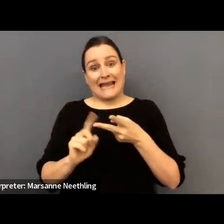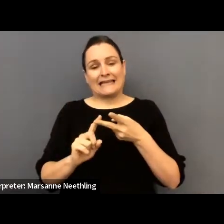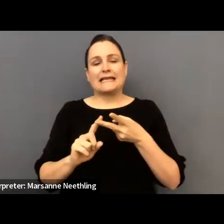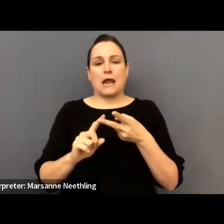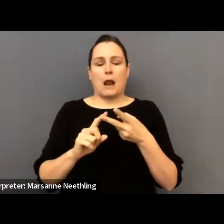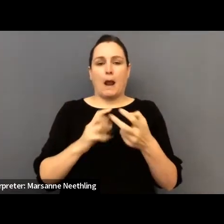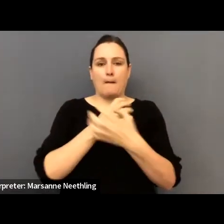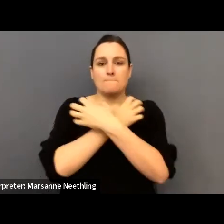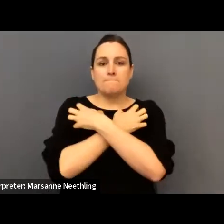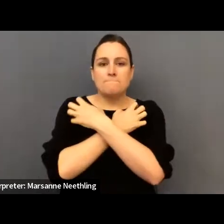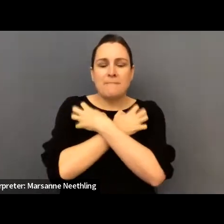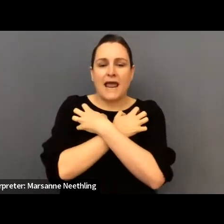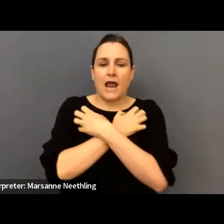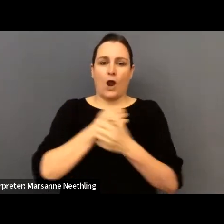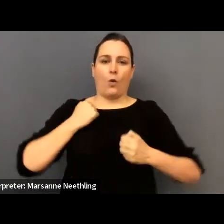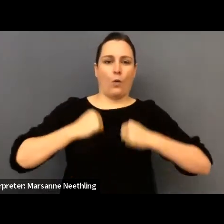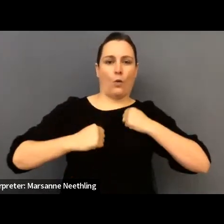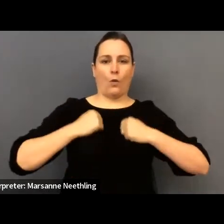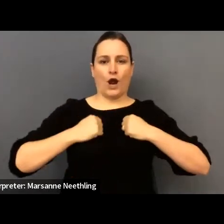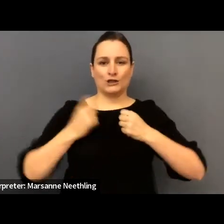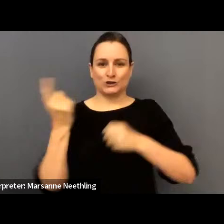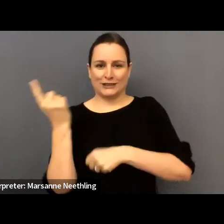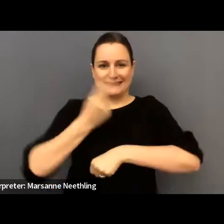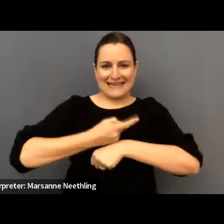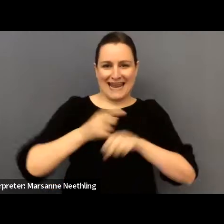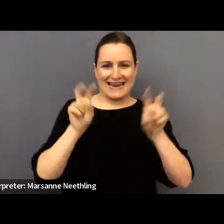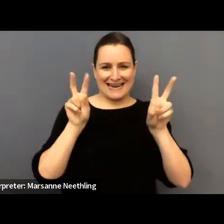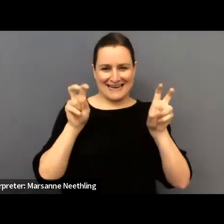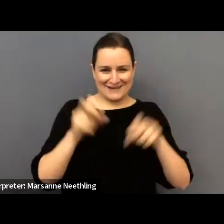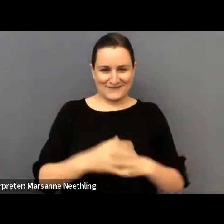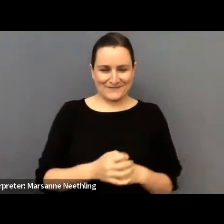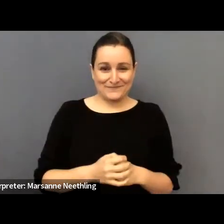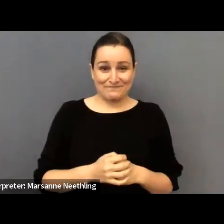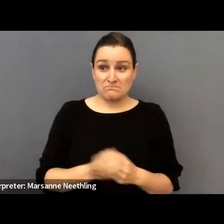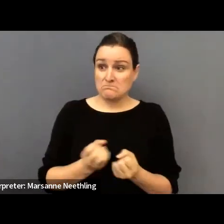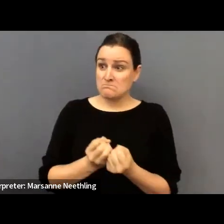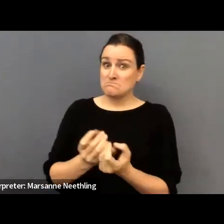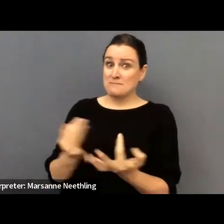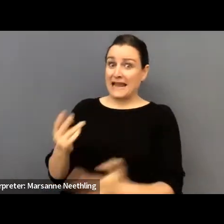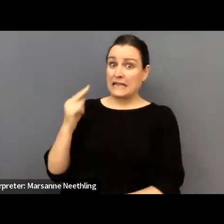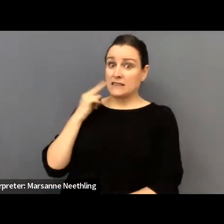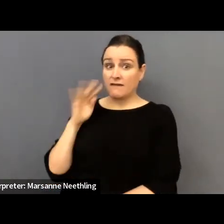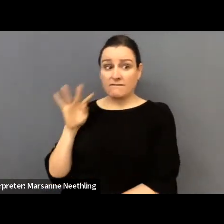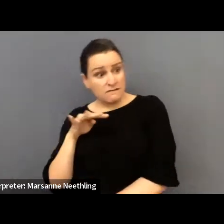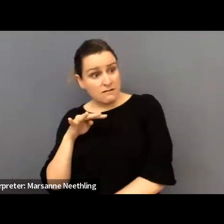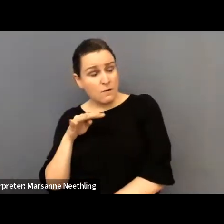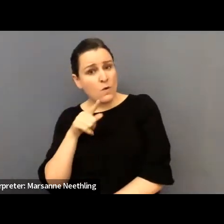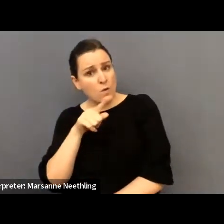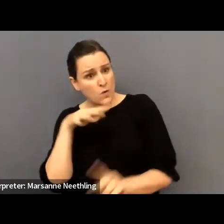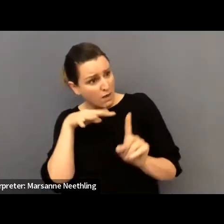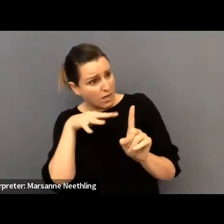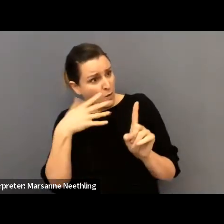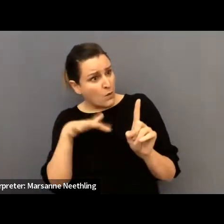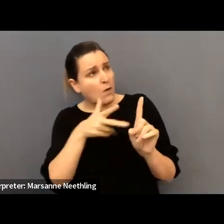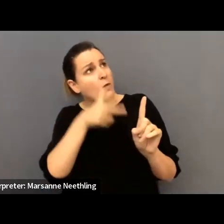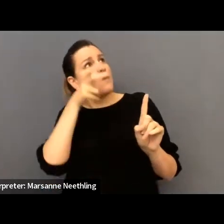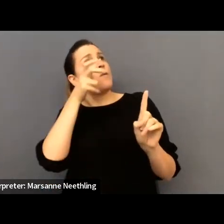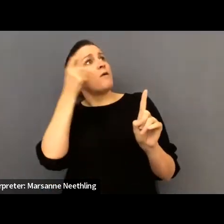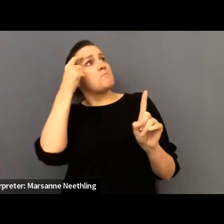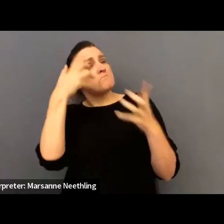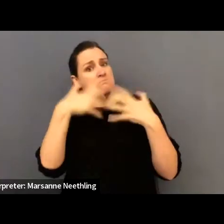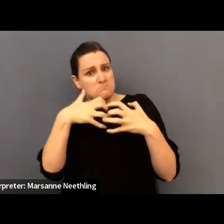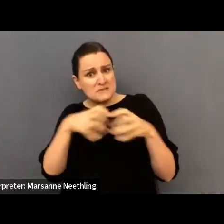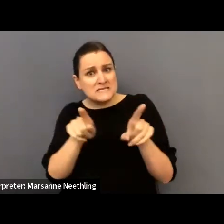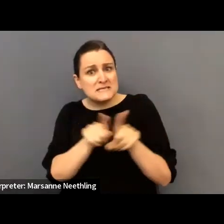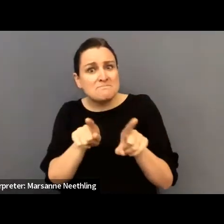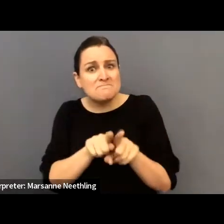which inspired many deaf poets to explore novel ideas. Deaf children